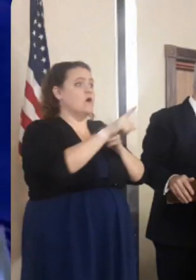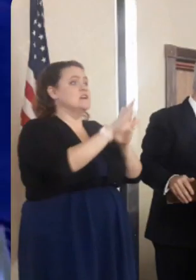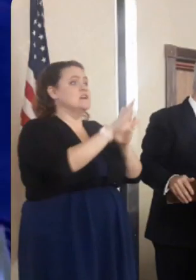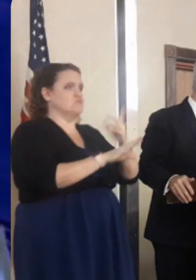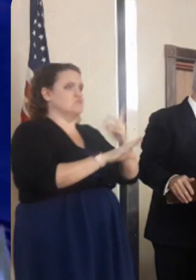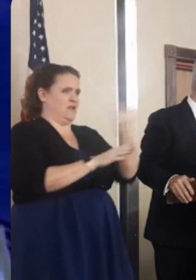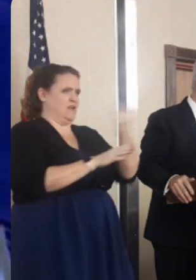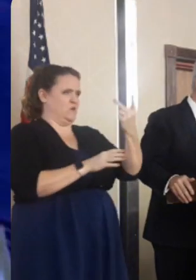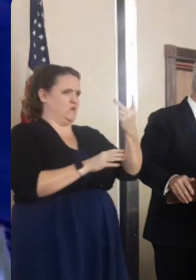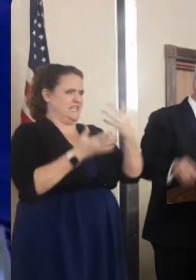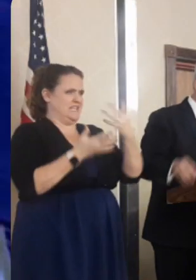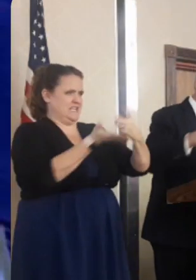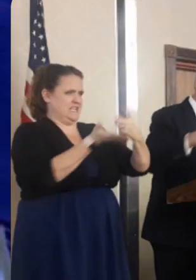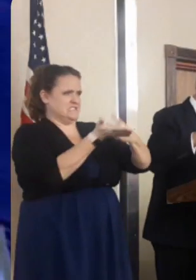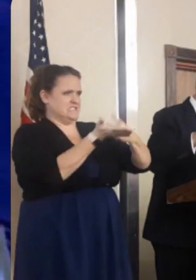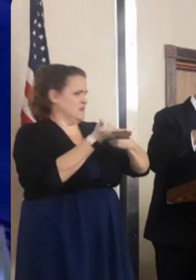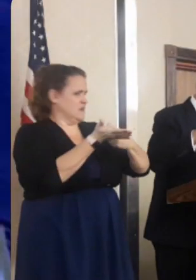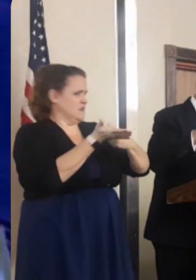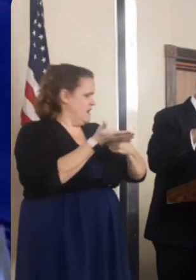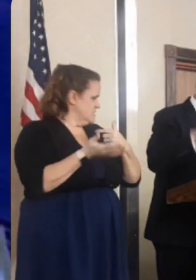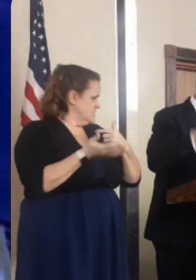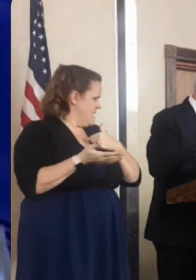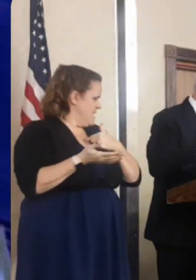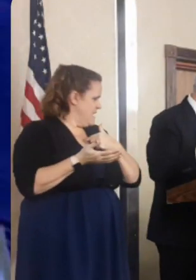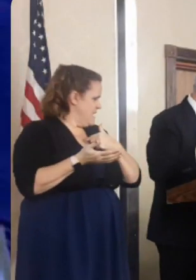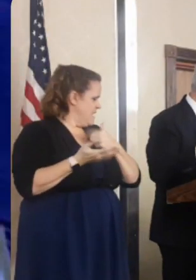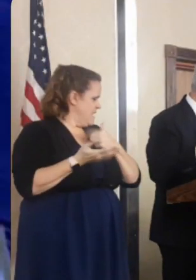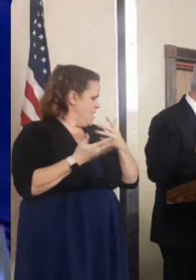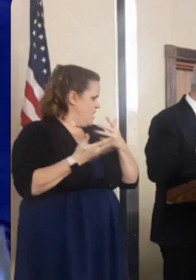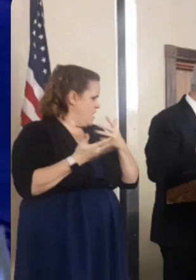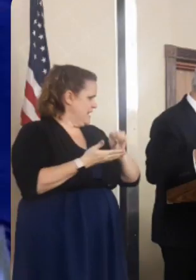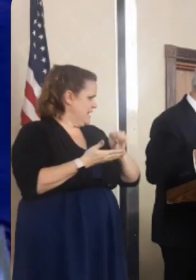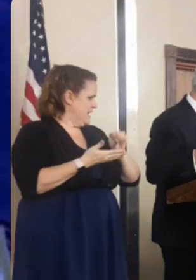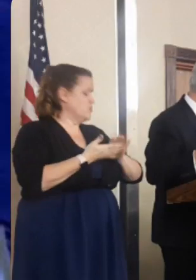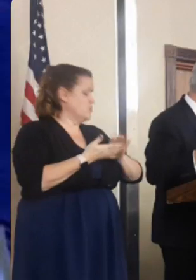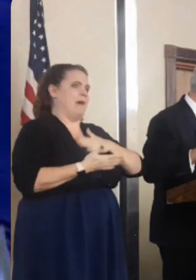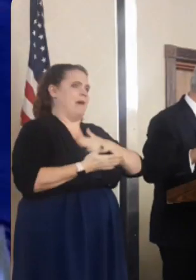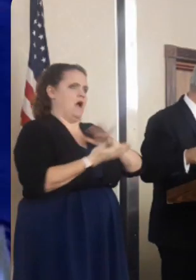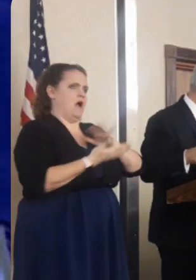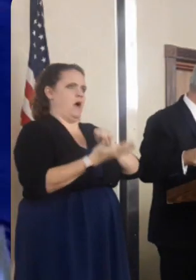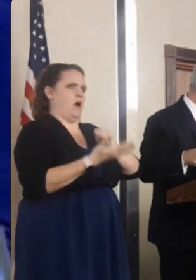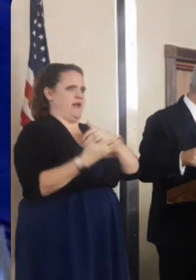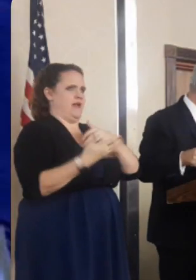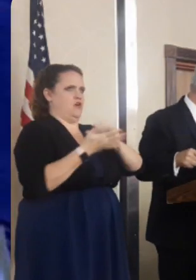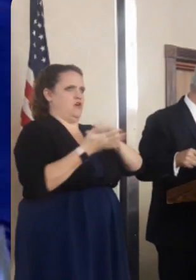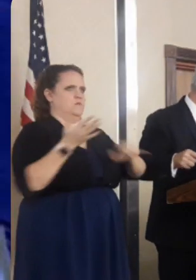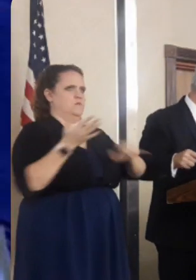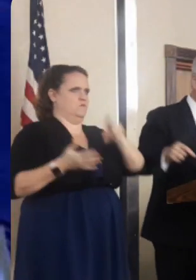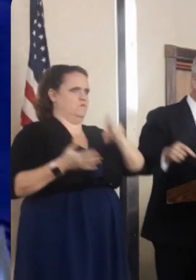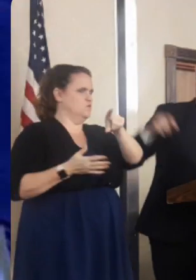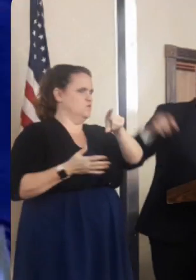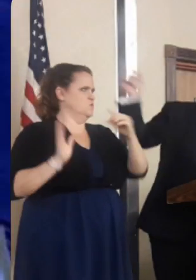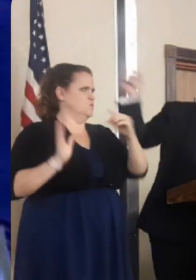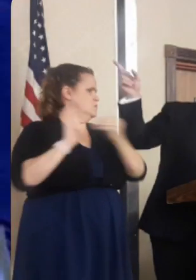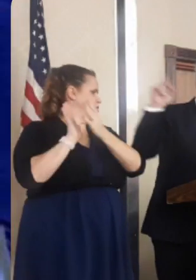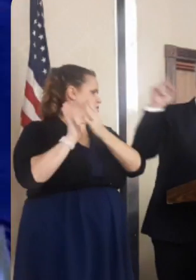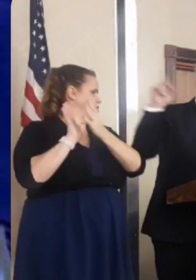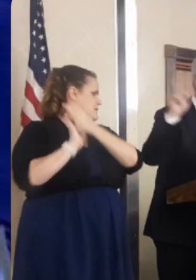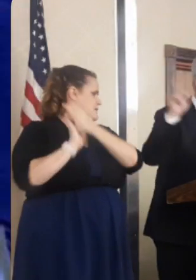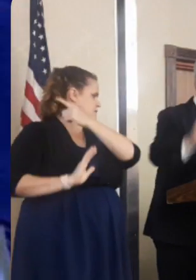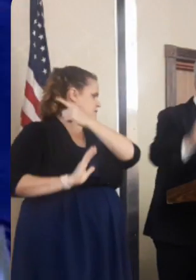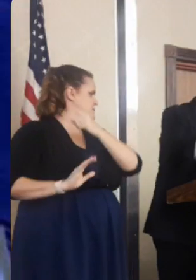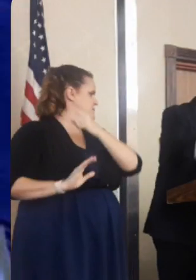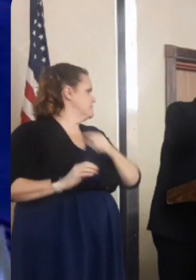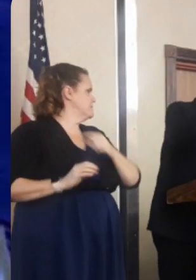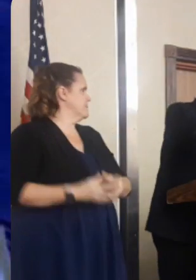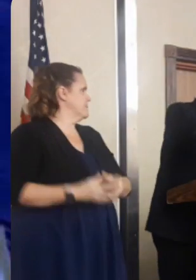that discussion, and so actually, I'm already reflecting on my copy, so we need to get that correct on the screen. Okay, yes, we're reflecting it